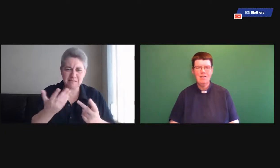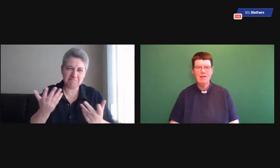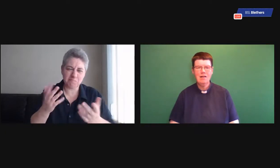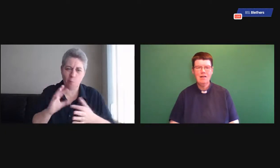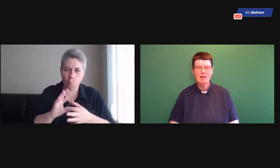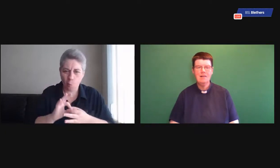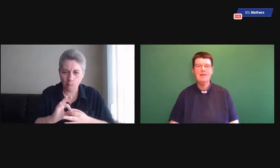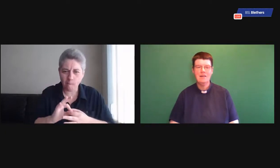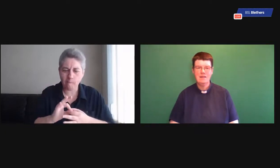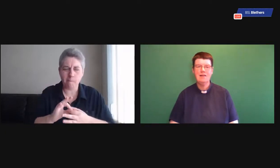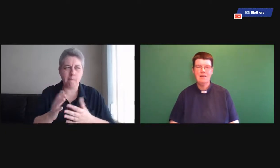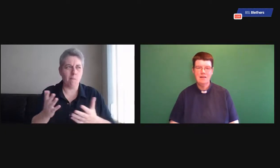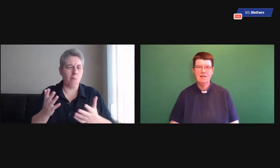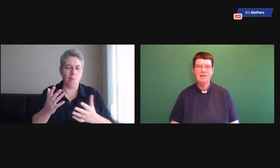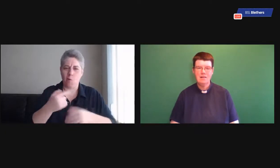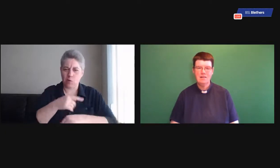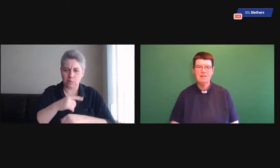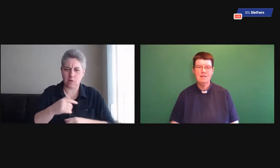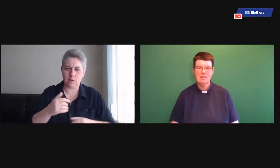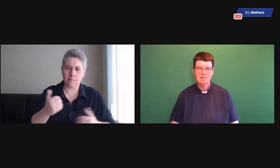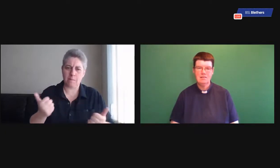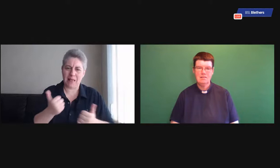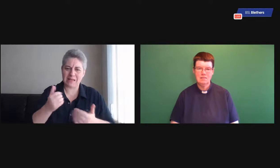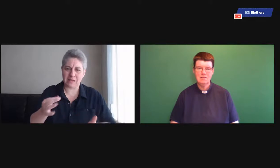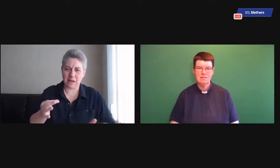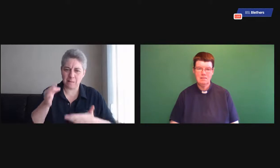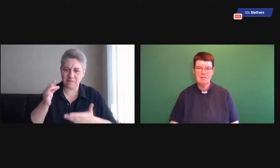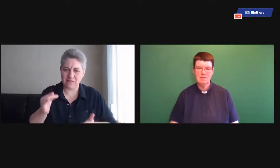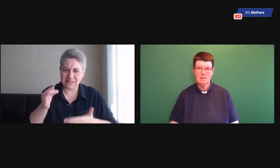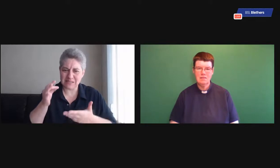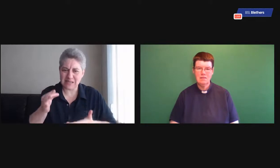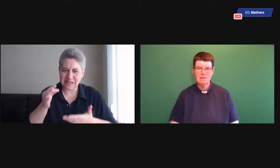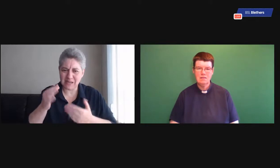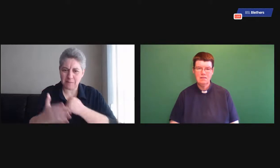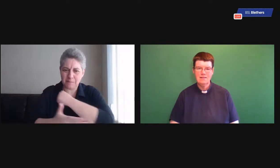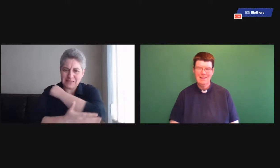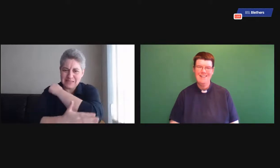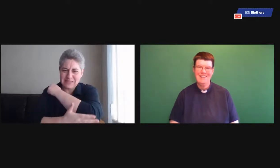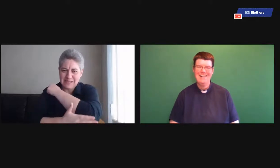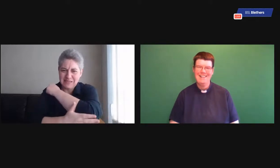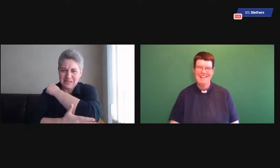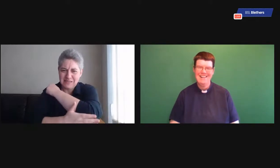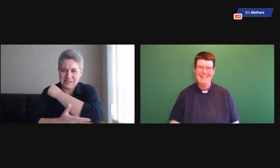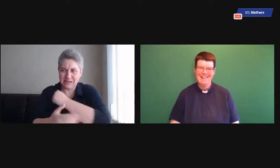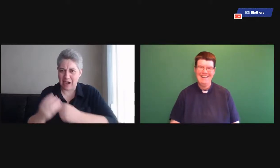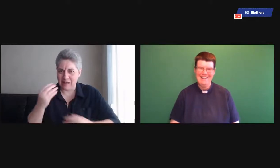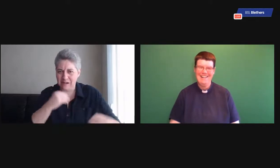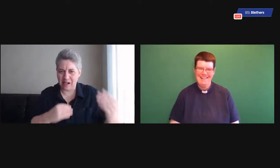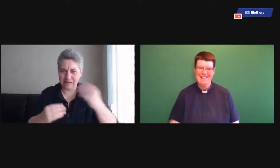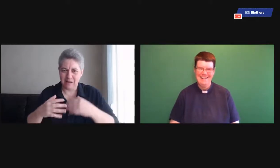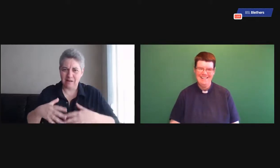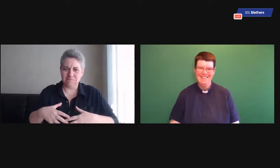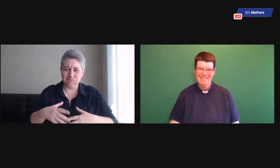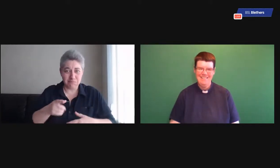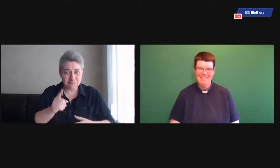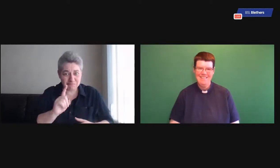But, when you're visiting people at home or hospital, do you get plenty of tea and biscuits?